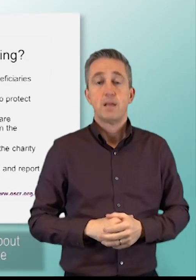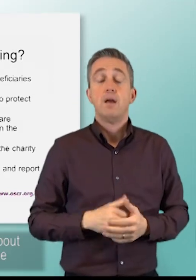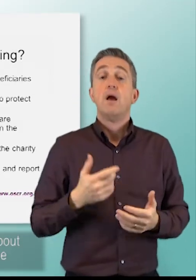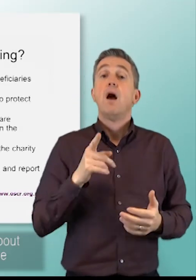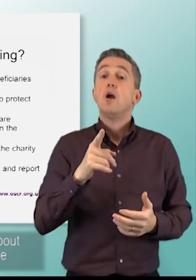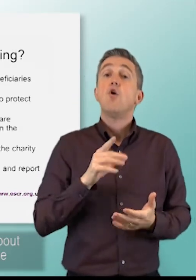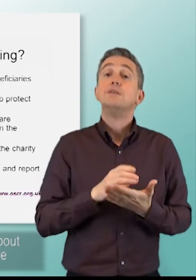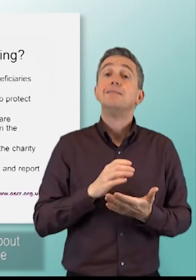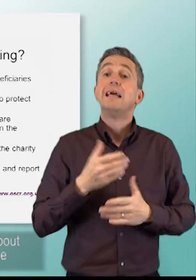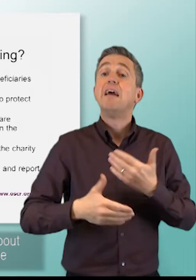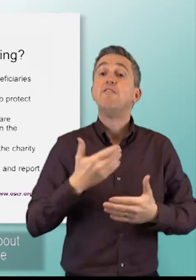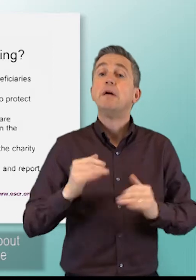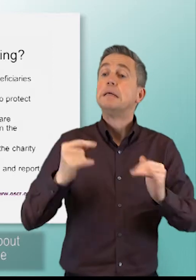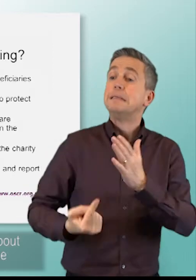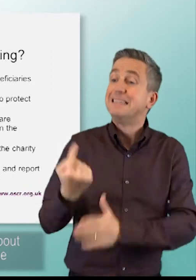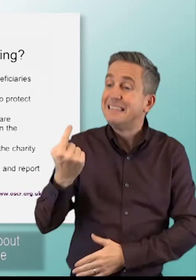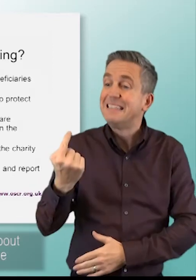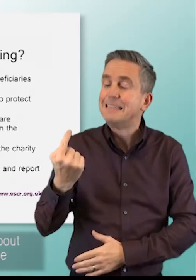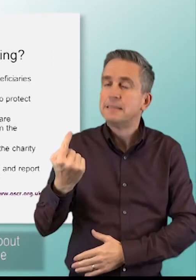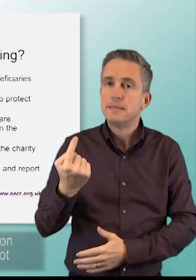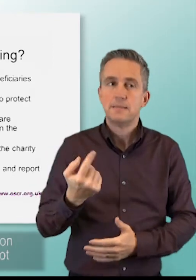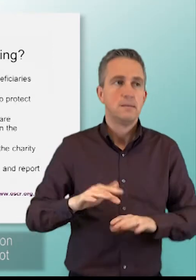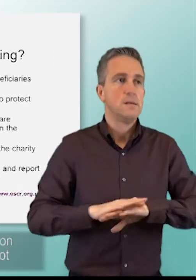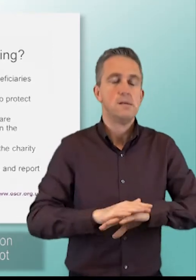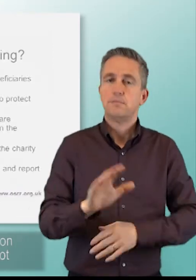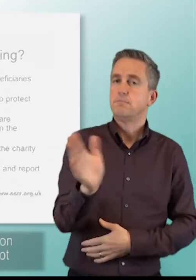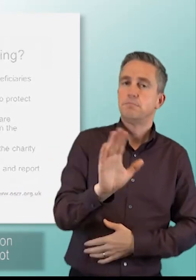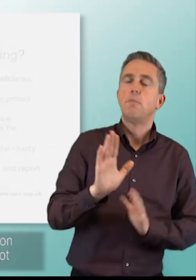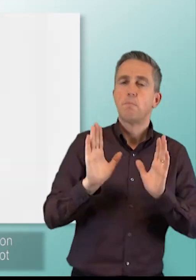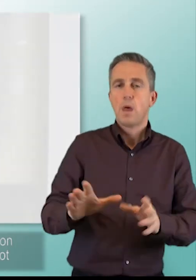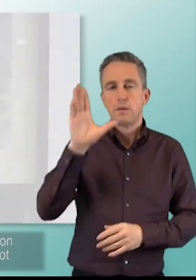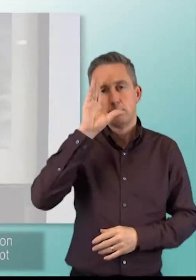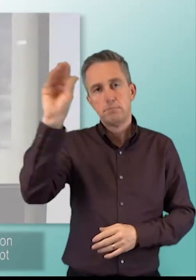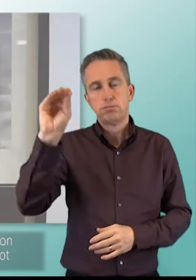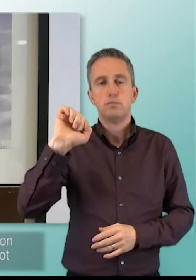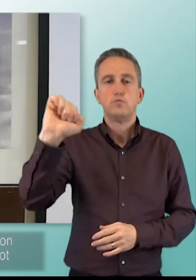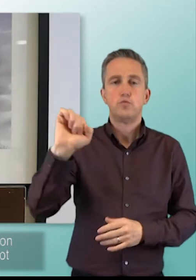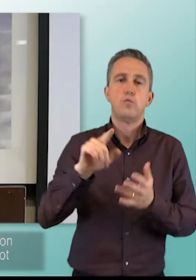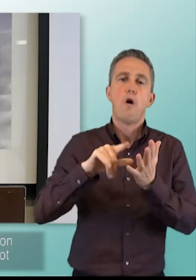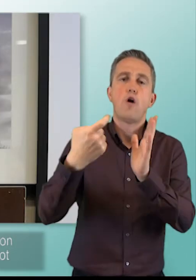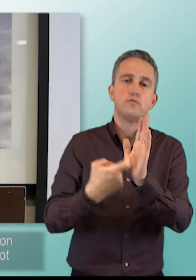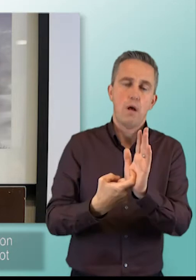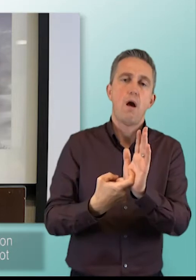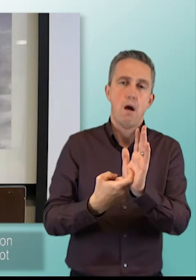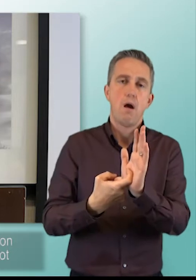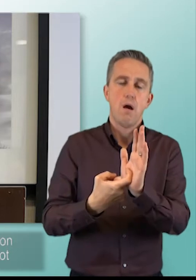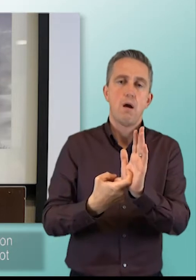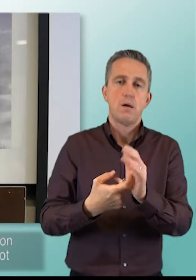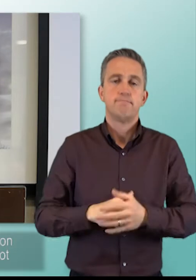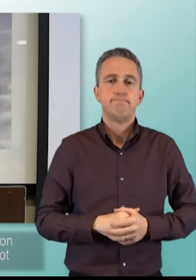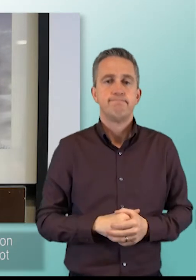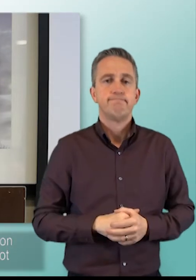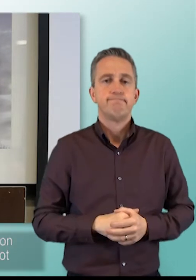you're being transparent about when things go wrong, so reporting issues to the appropriate authorities. Now, as David said, very often on serious